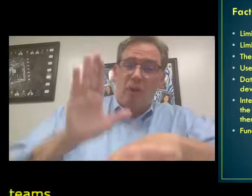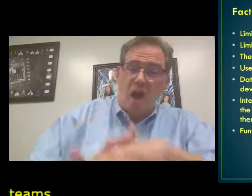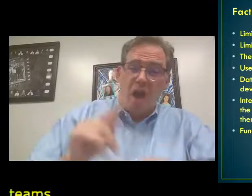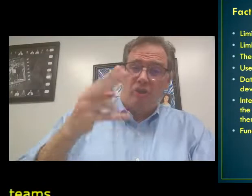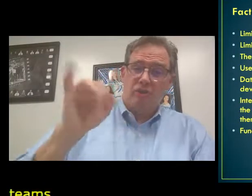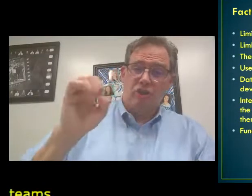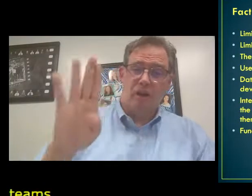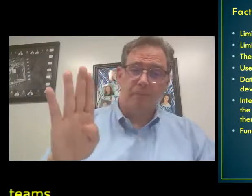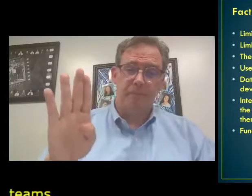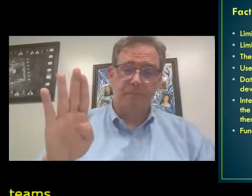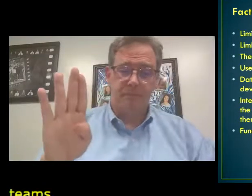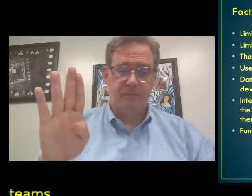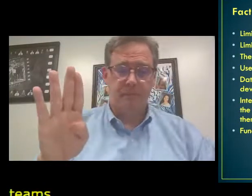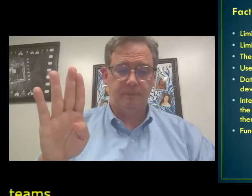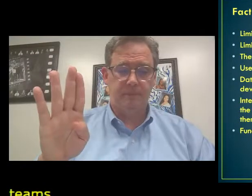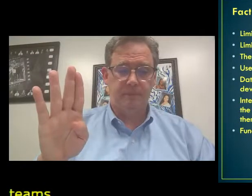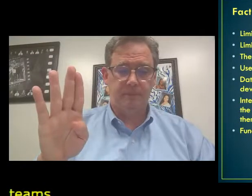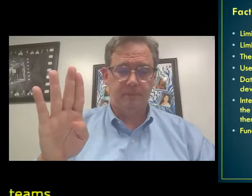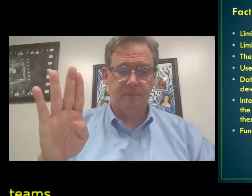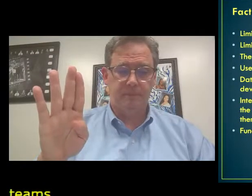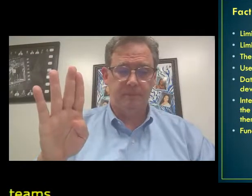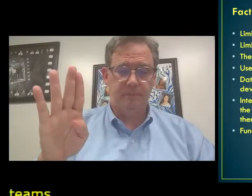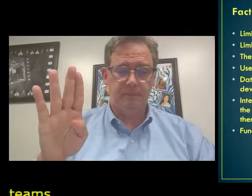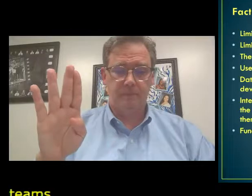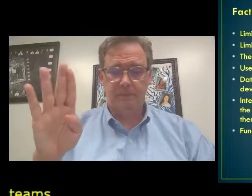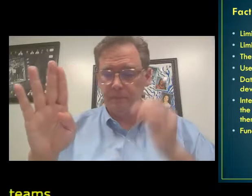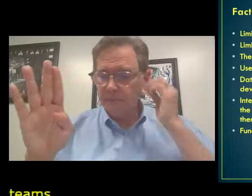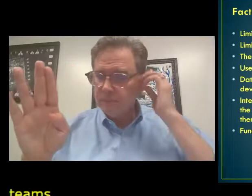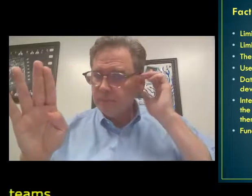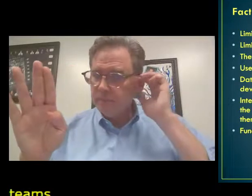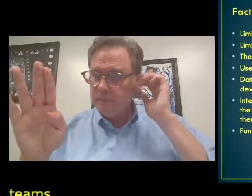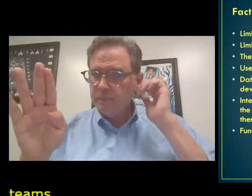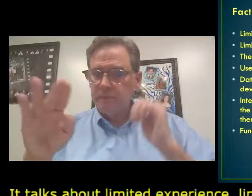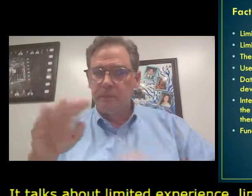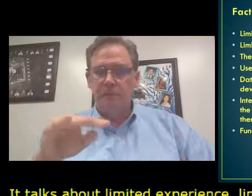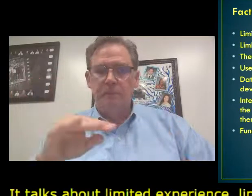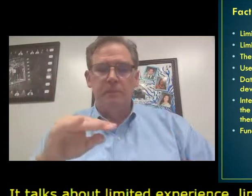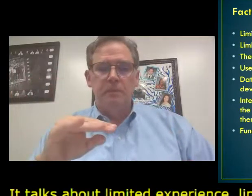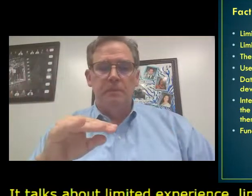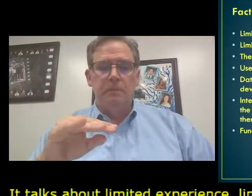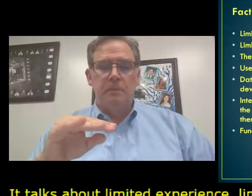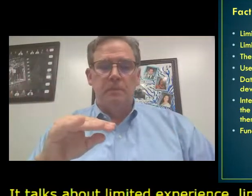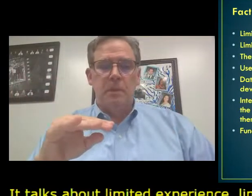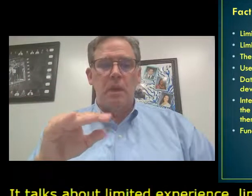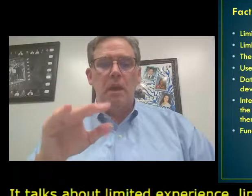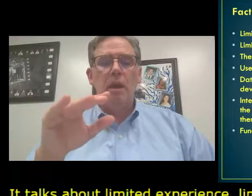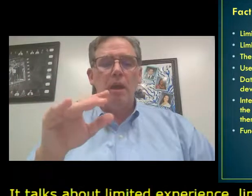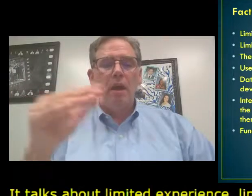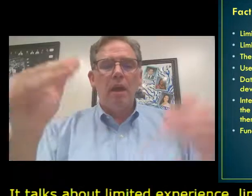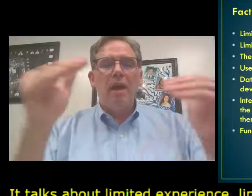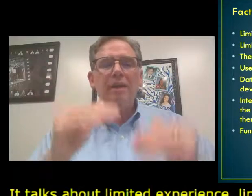administrators who are making decisions, they're trying to figure it out while they're on the job.